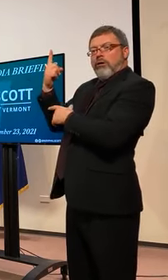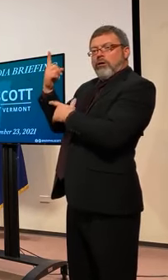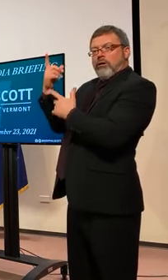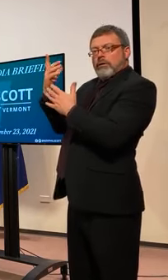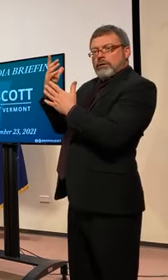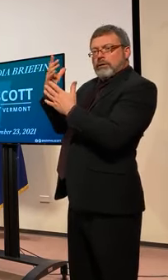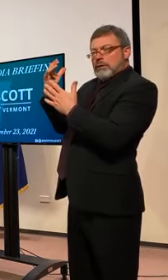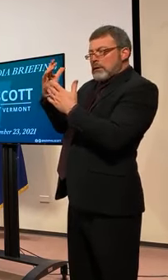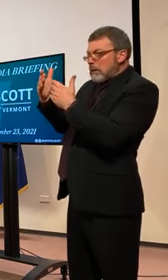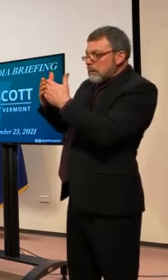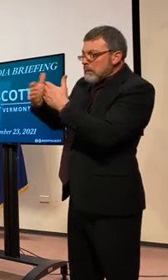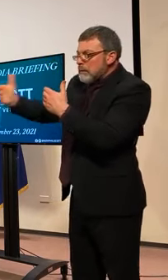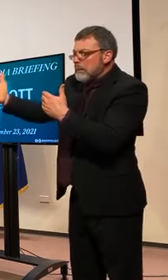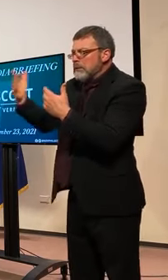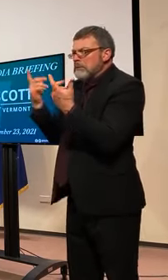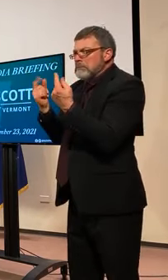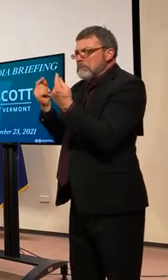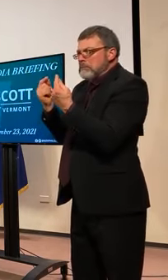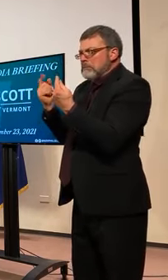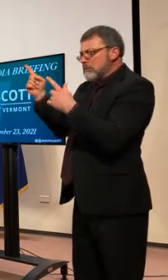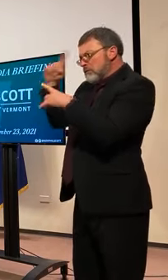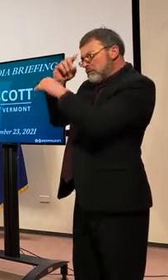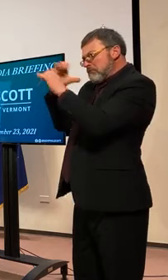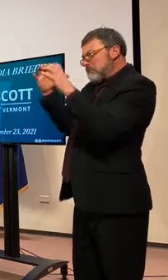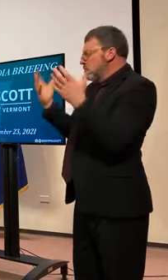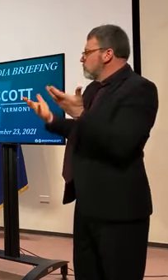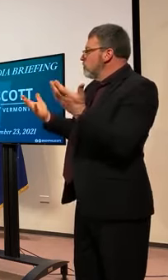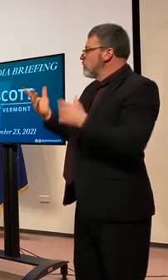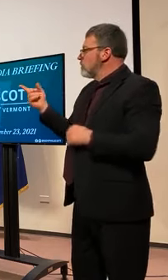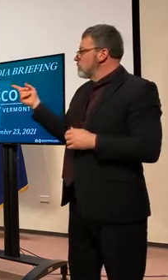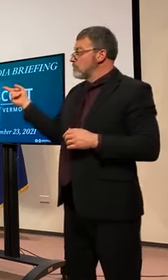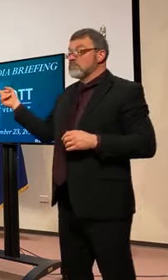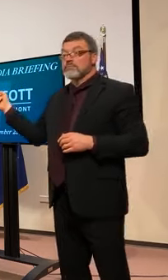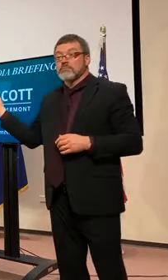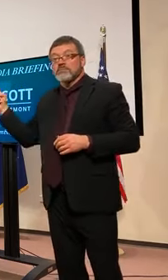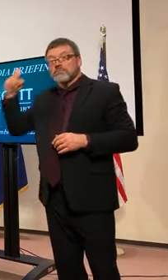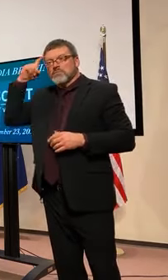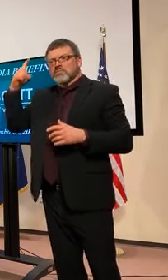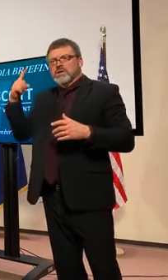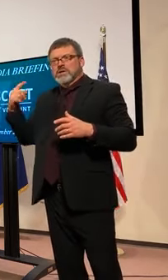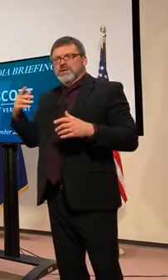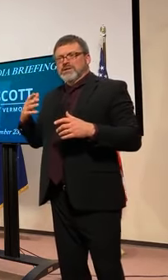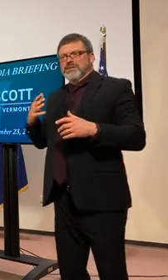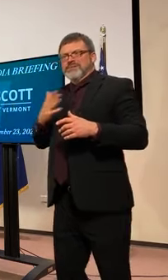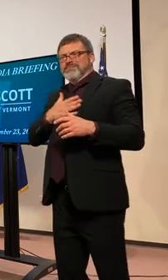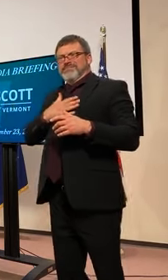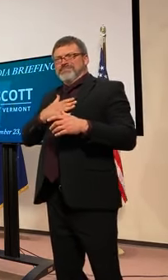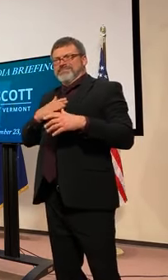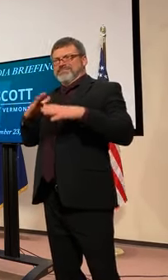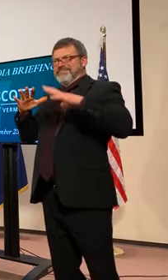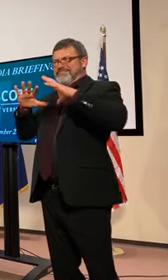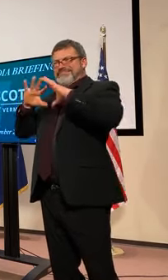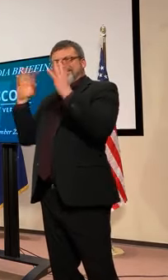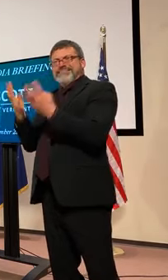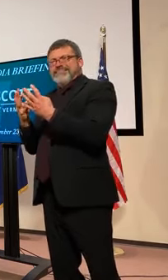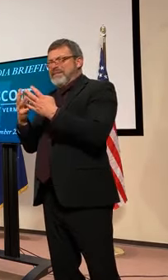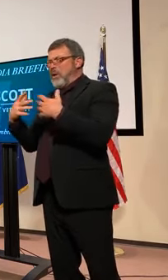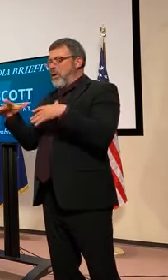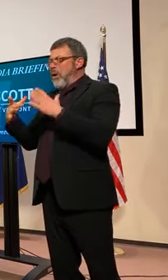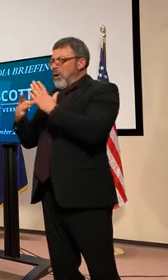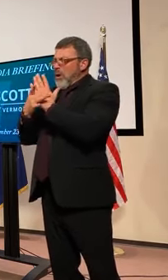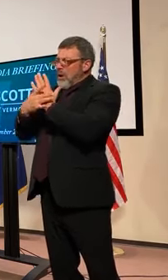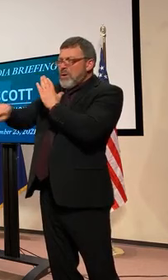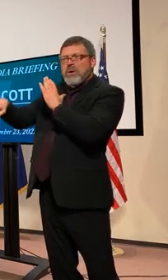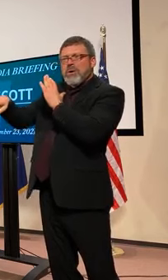session? Well, hard to say. Again, I think you have to look at our team of experts. We've been at this for 20 months now. I think